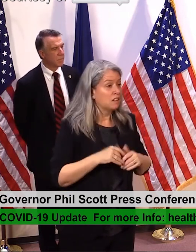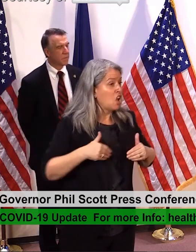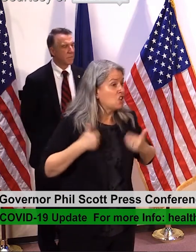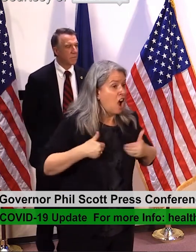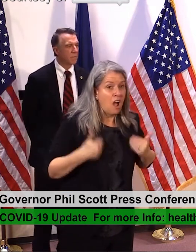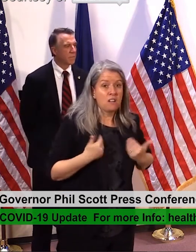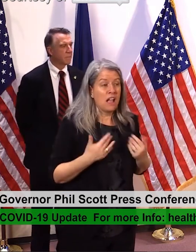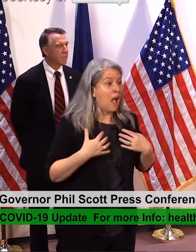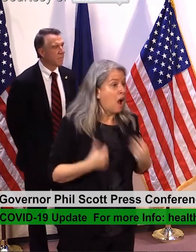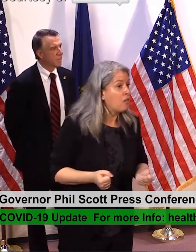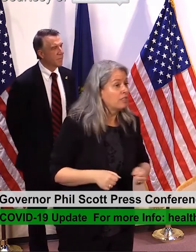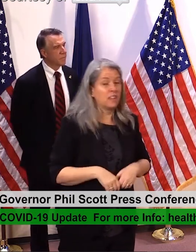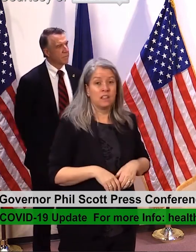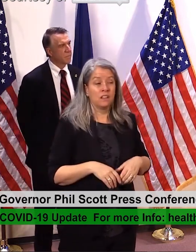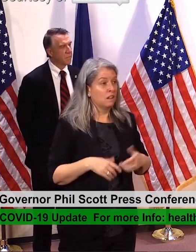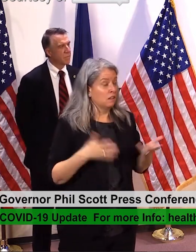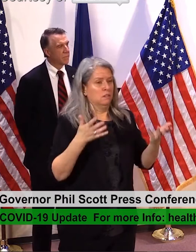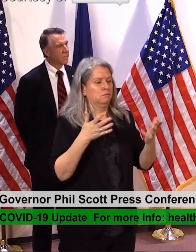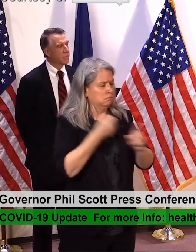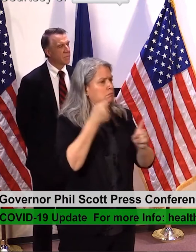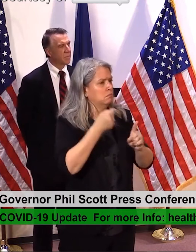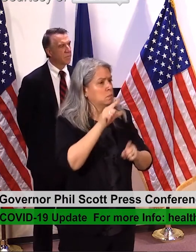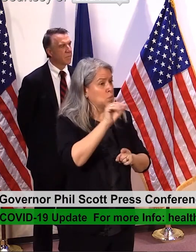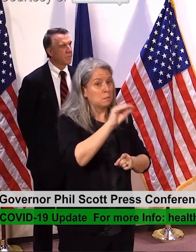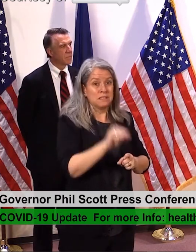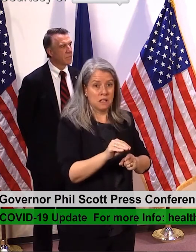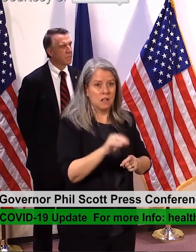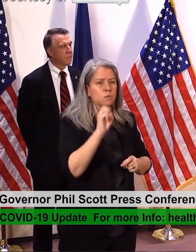than that. And if your state is large enough in